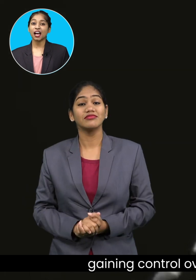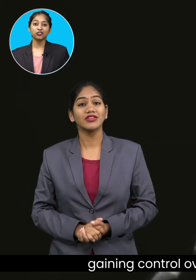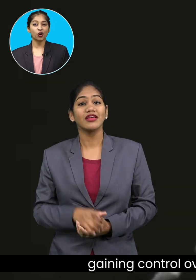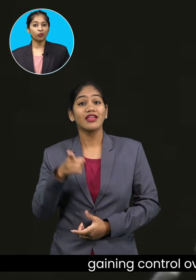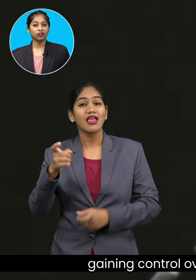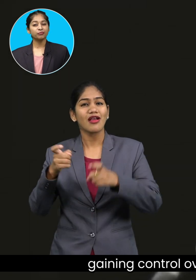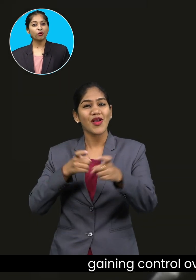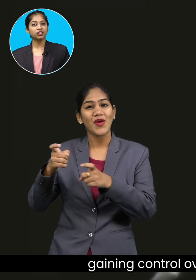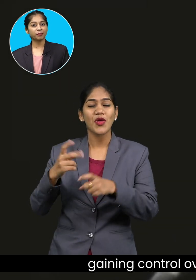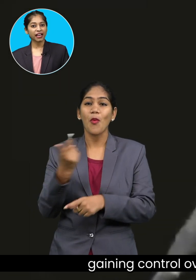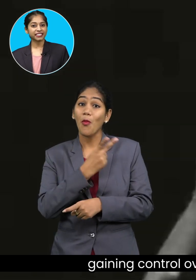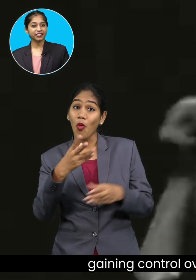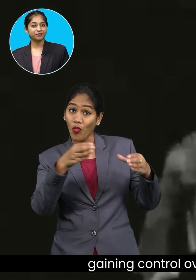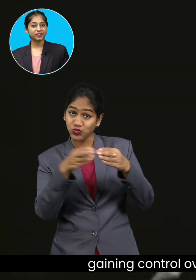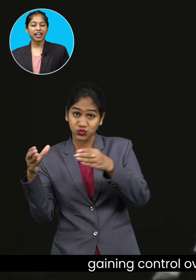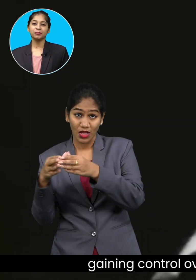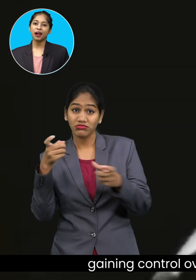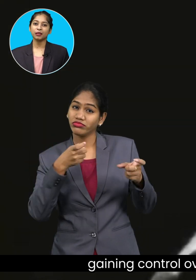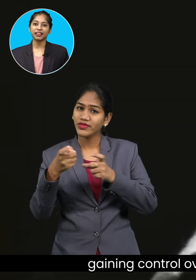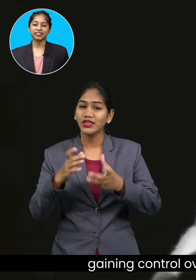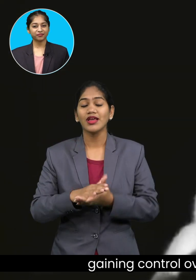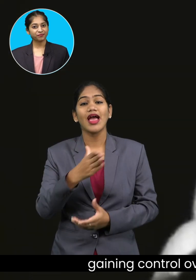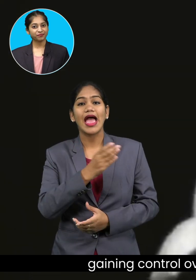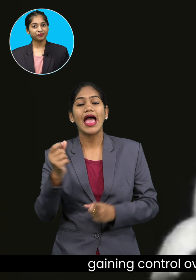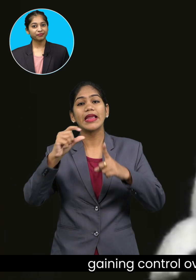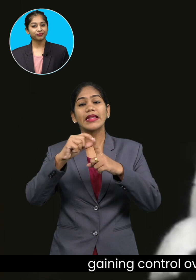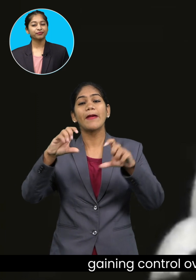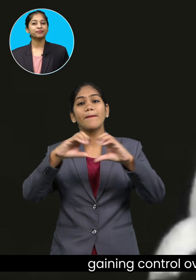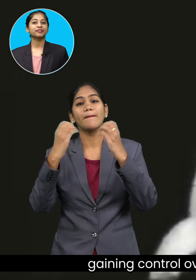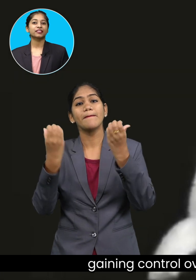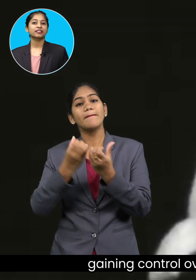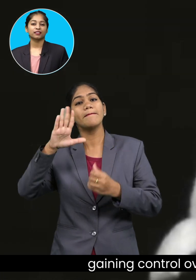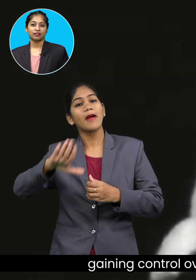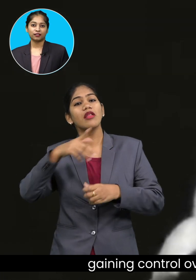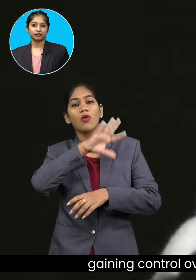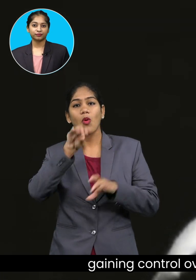gaining control over both the party and parliament.